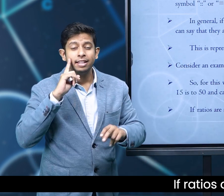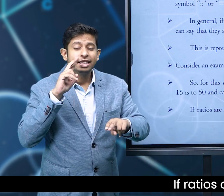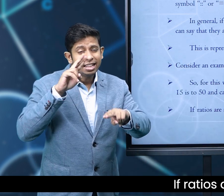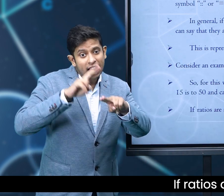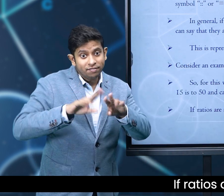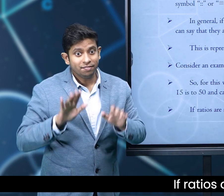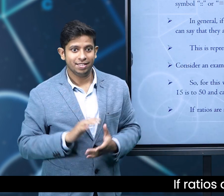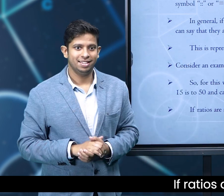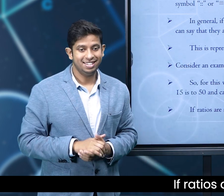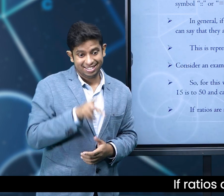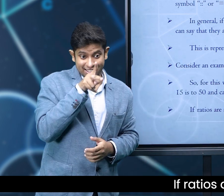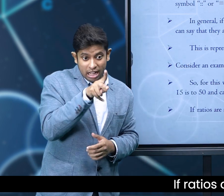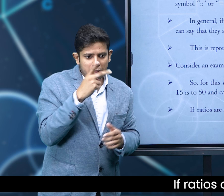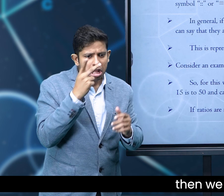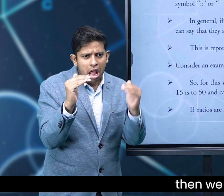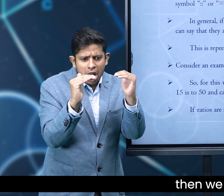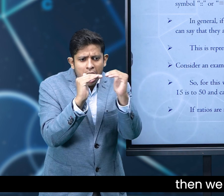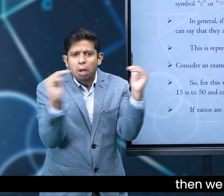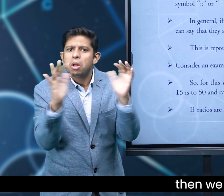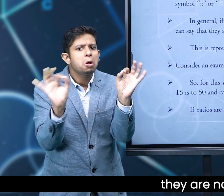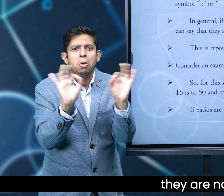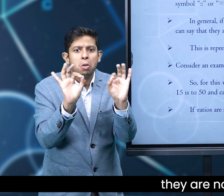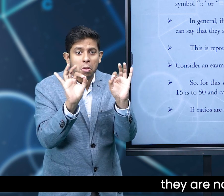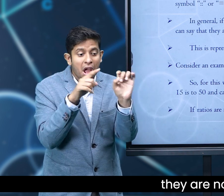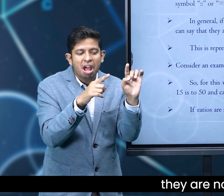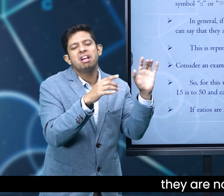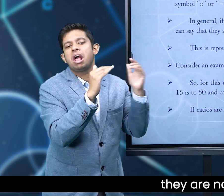If ratios are not equal, then we can say that they are not in proportion.